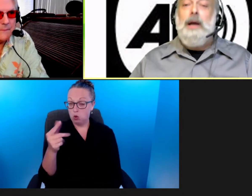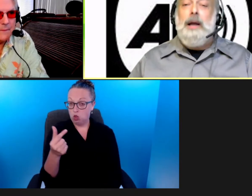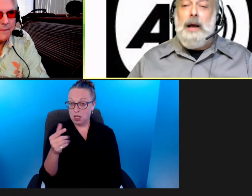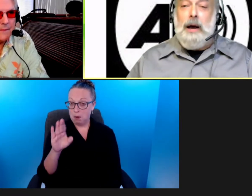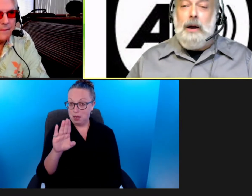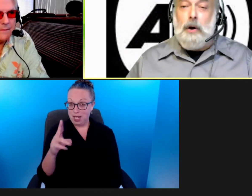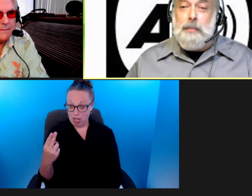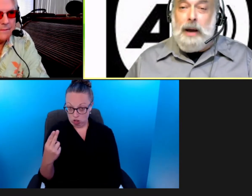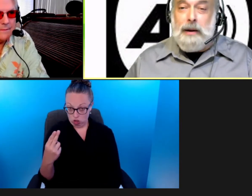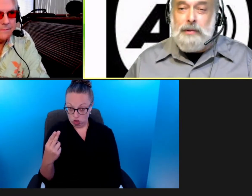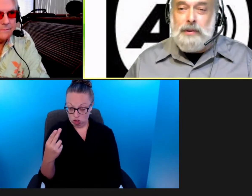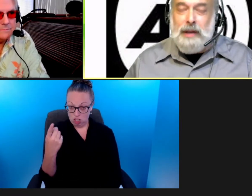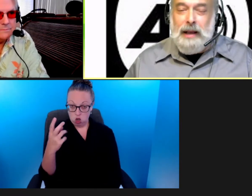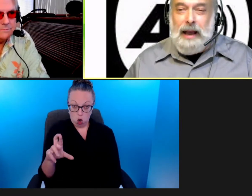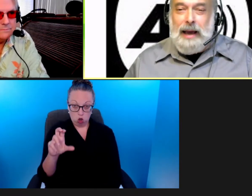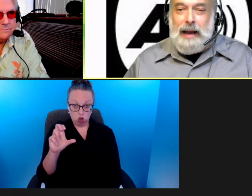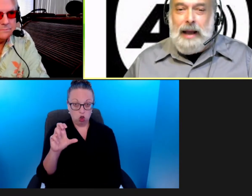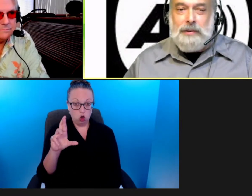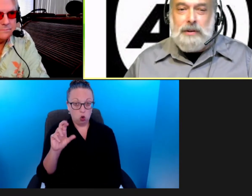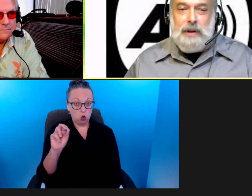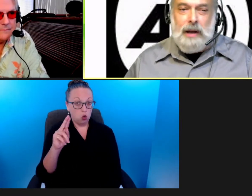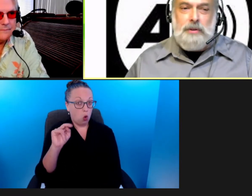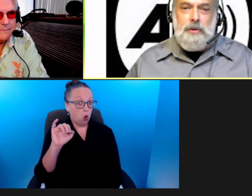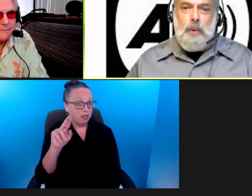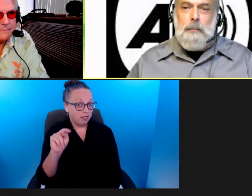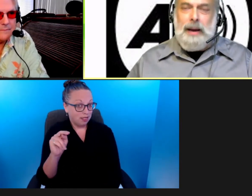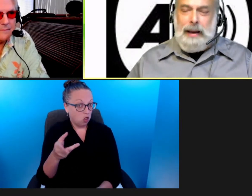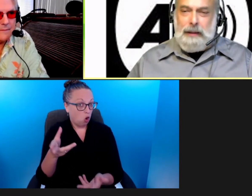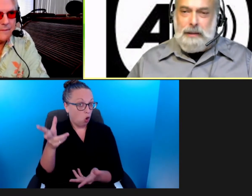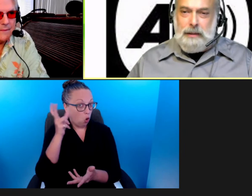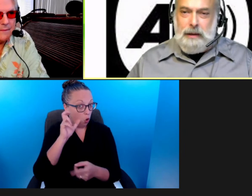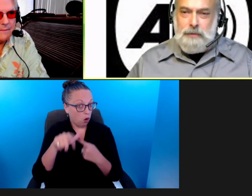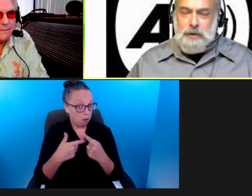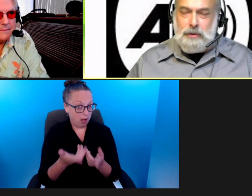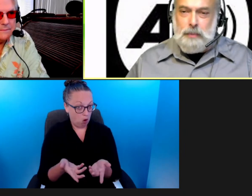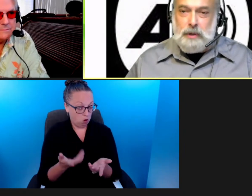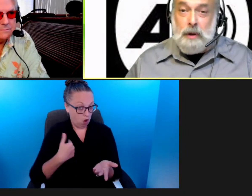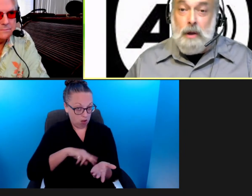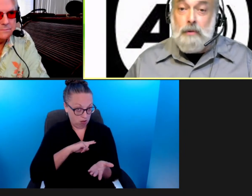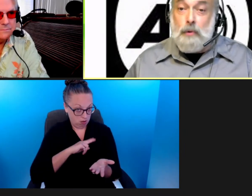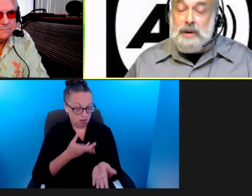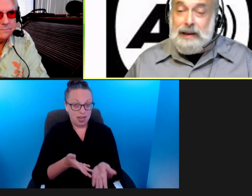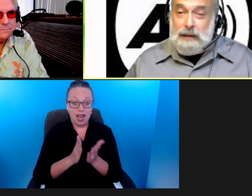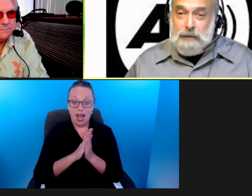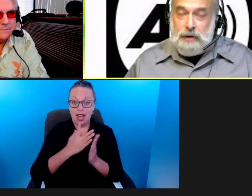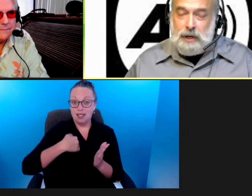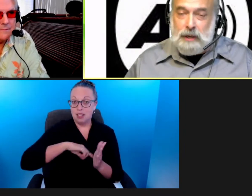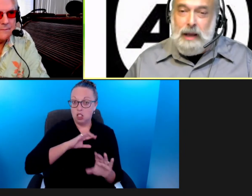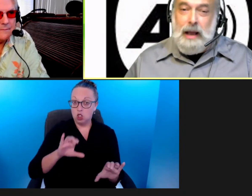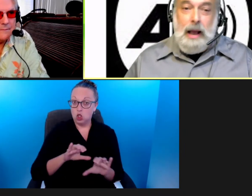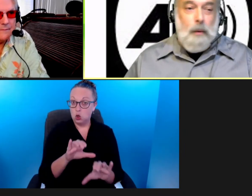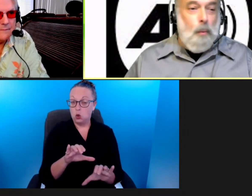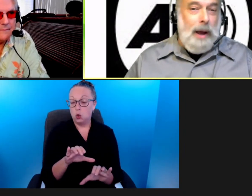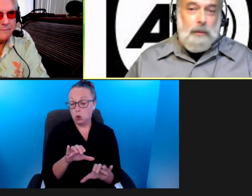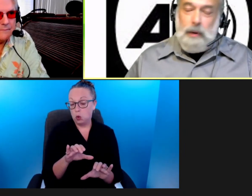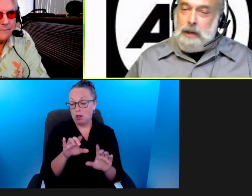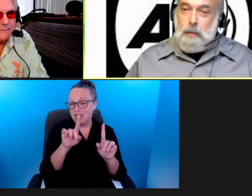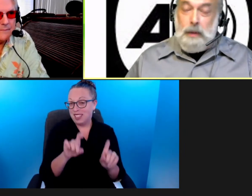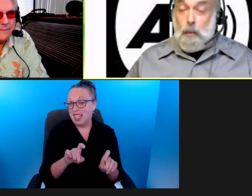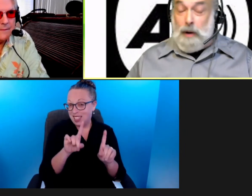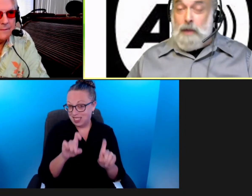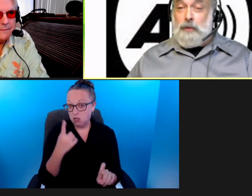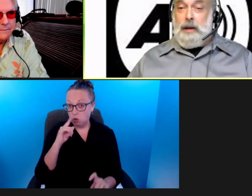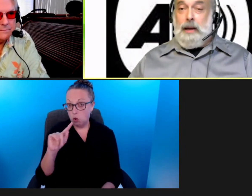Cronin, heard about us and asked us to do a pilot of description for television. Went